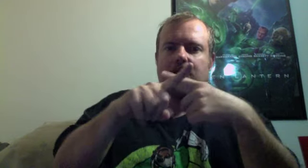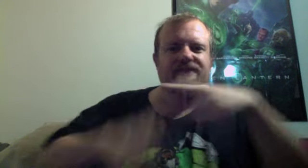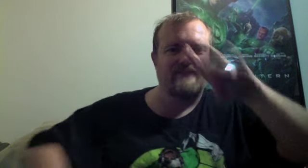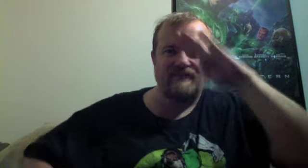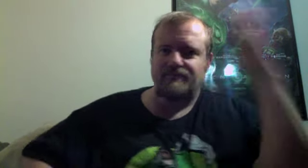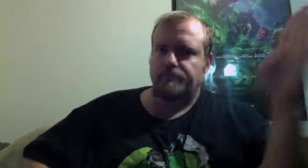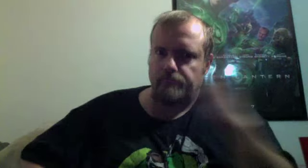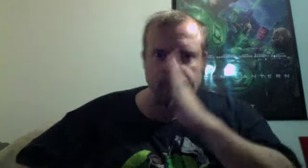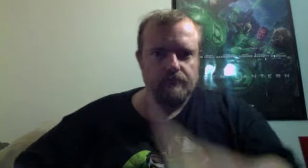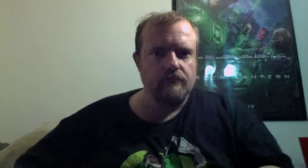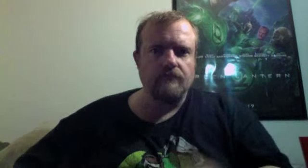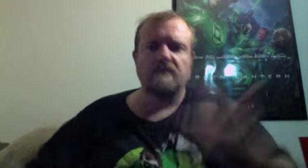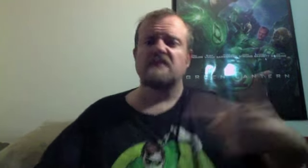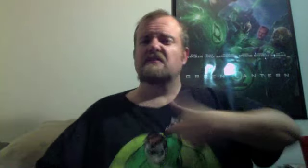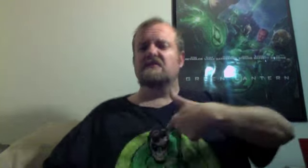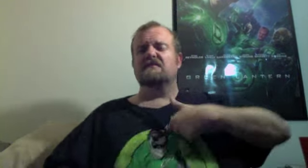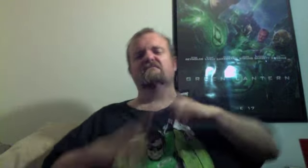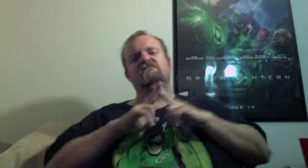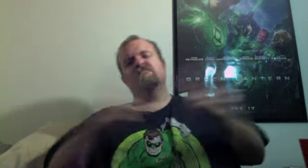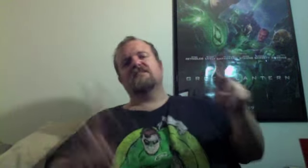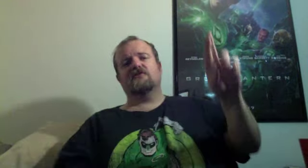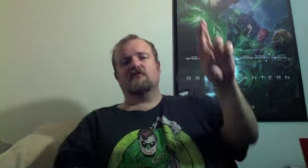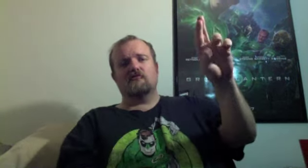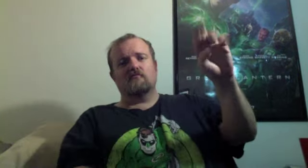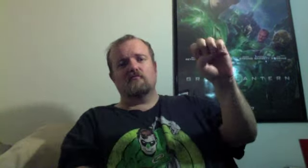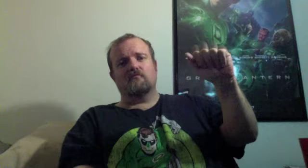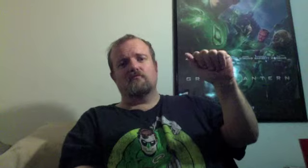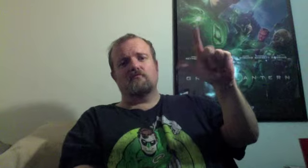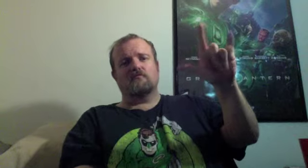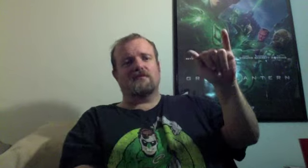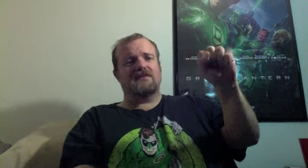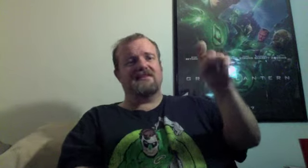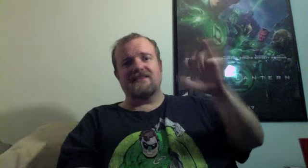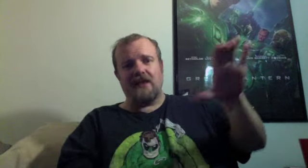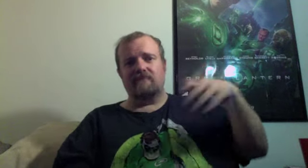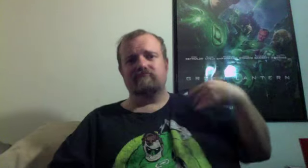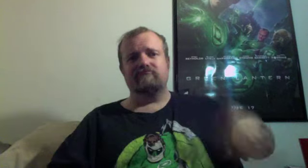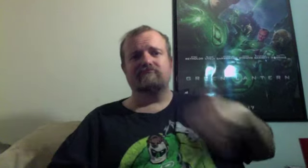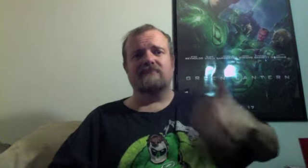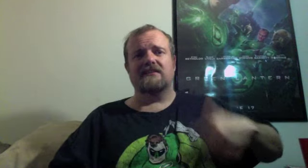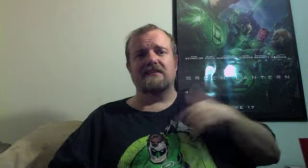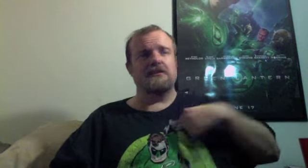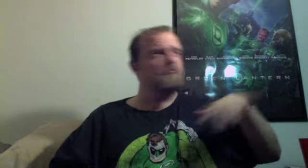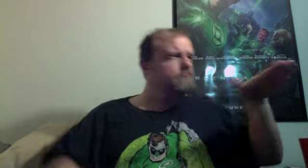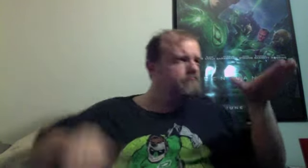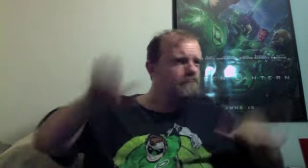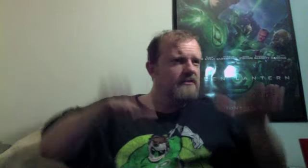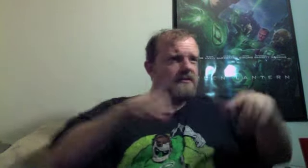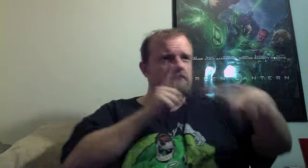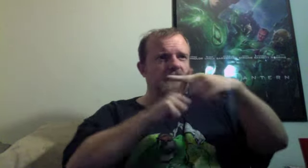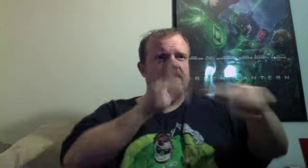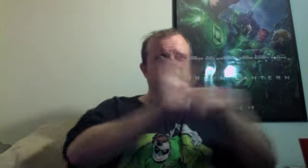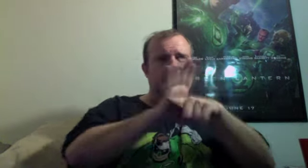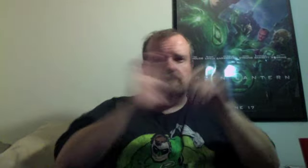A pair of spurs is made up of some 24 steel pieces, all of which go through the same prep as the heel band.